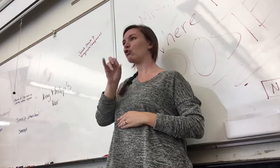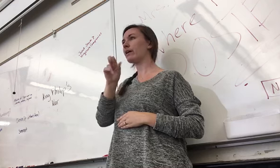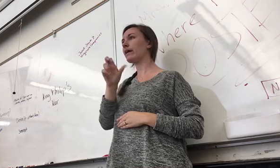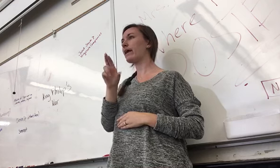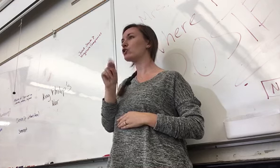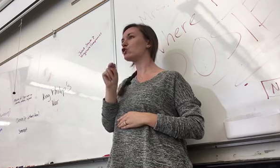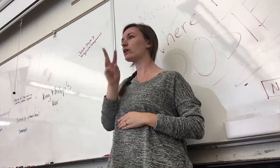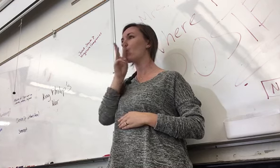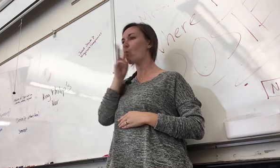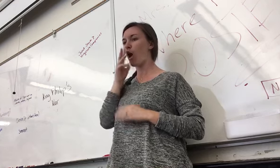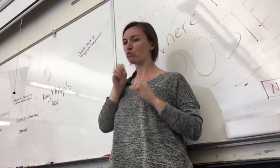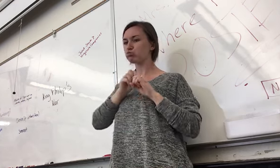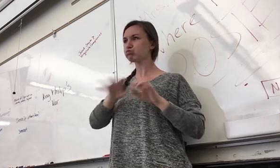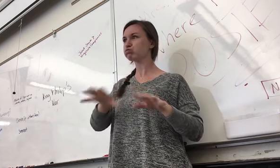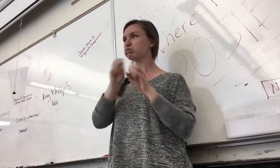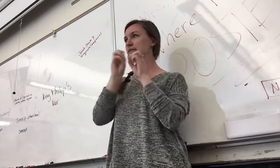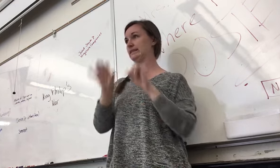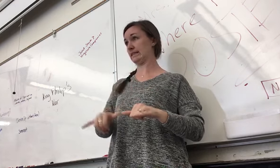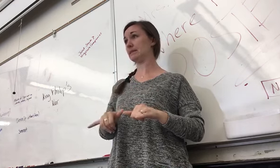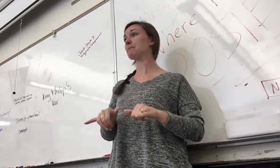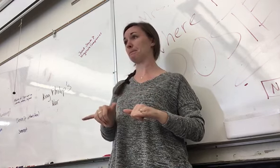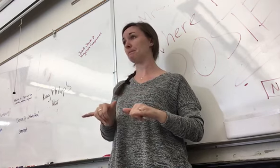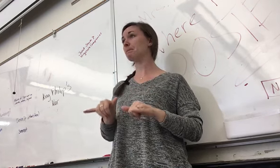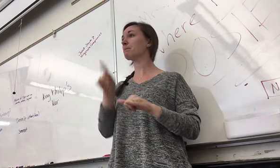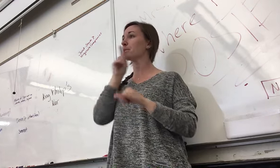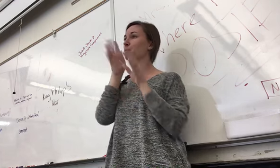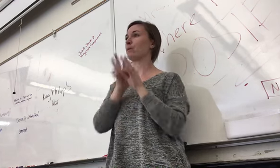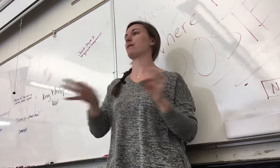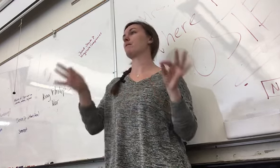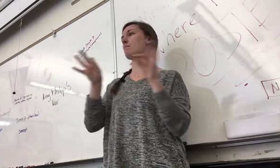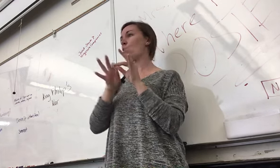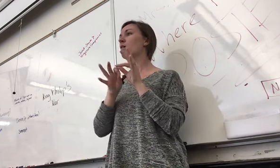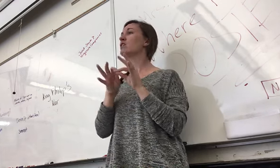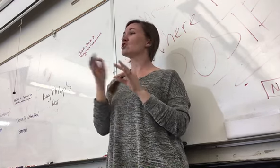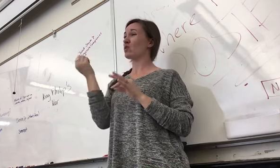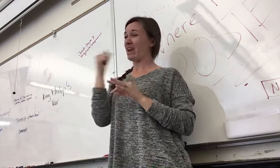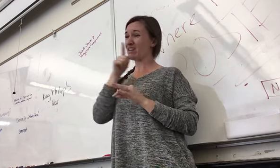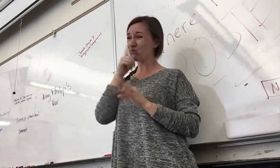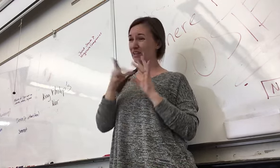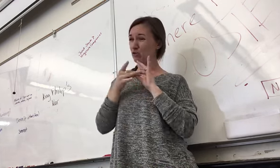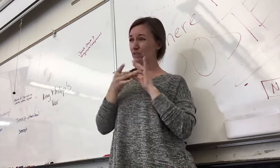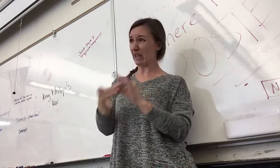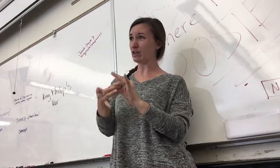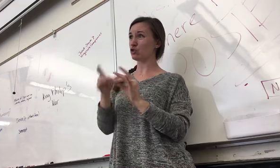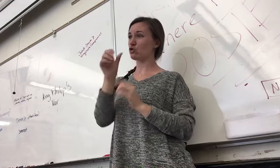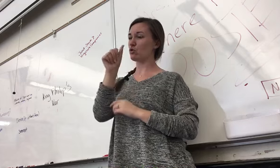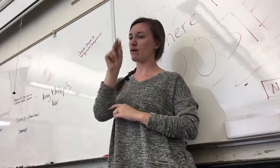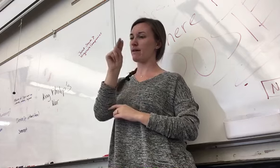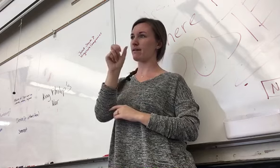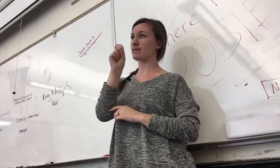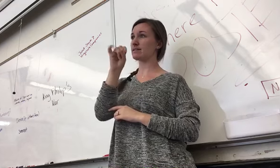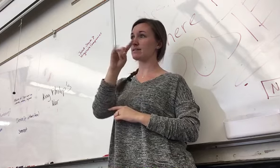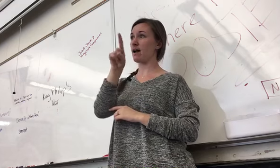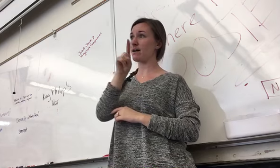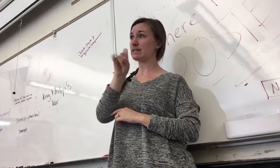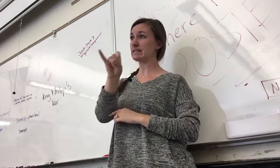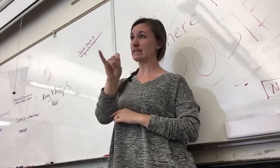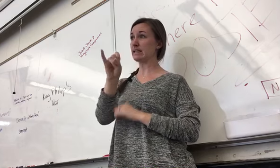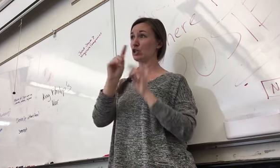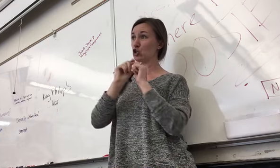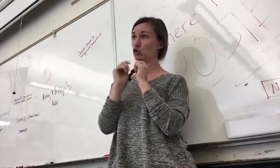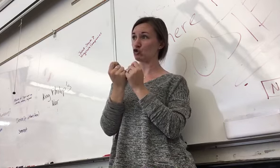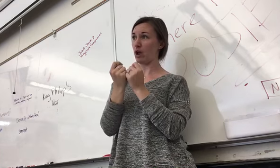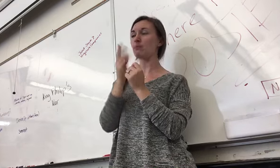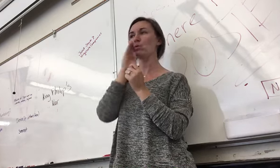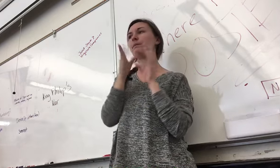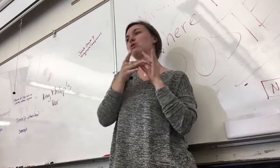most of the things that you will see for the Anasazi are going to be the irrigation systems. Or